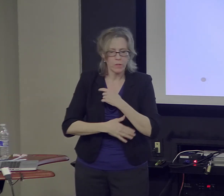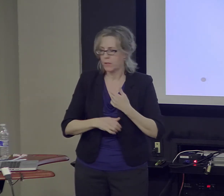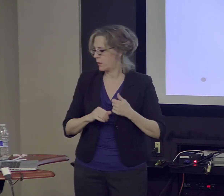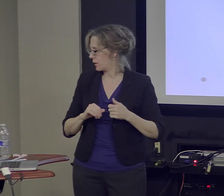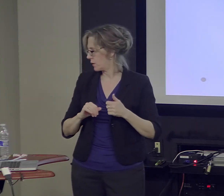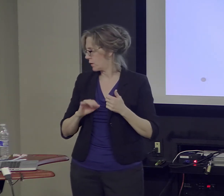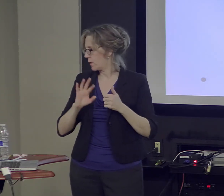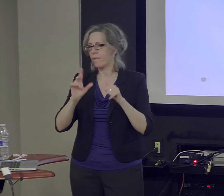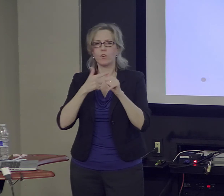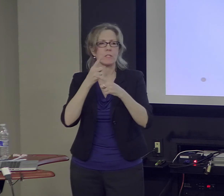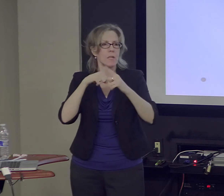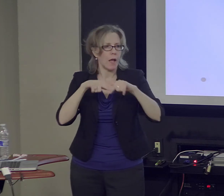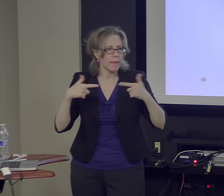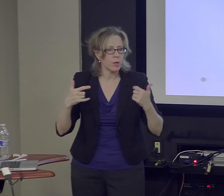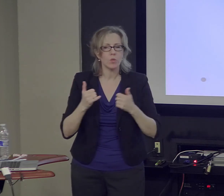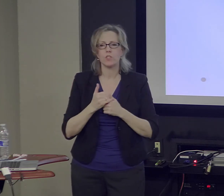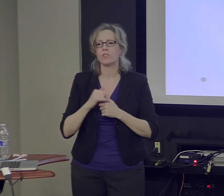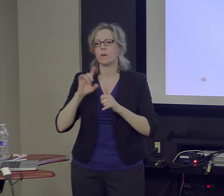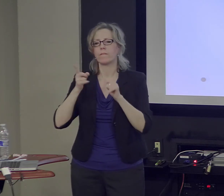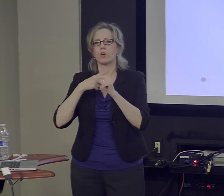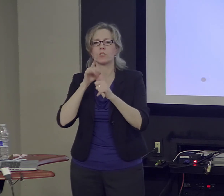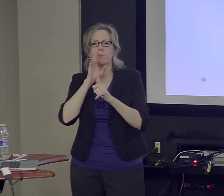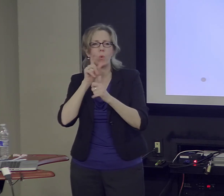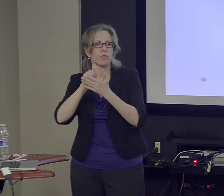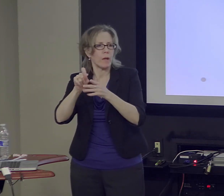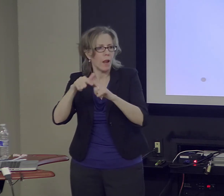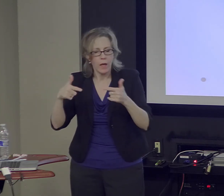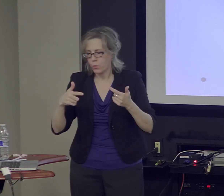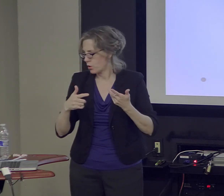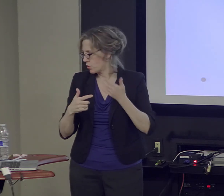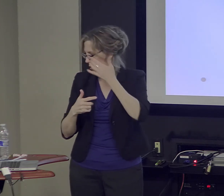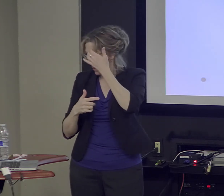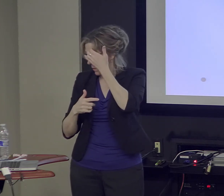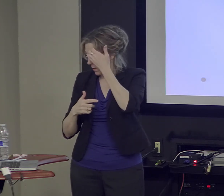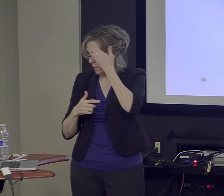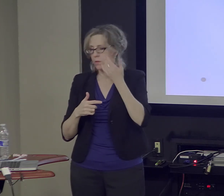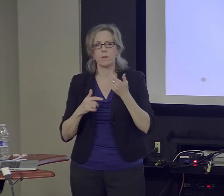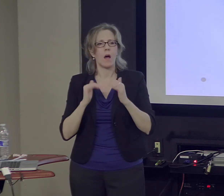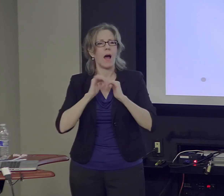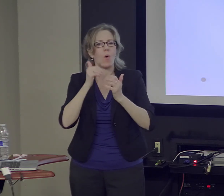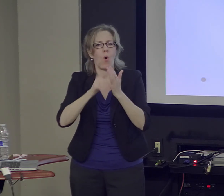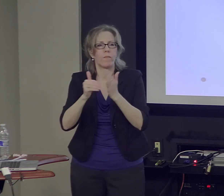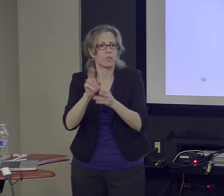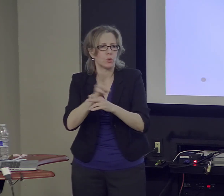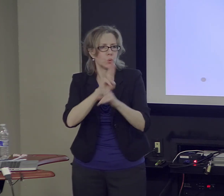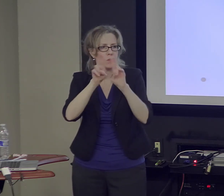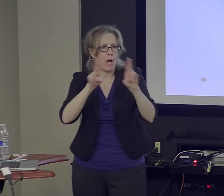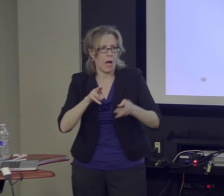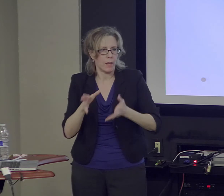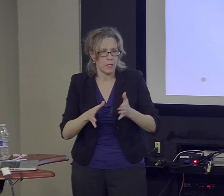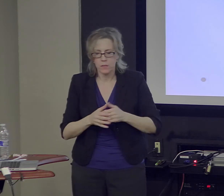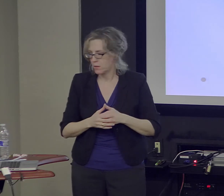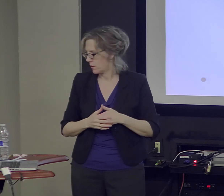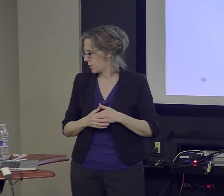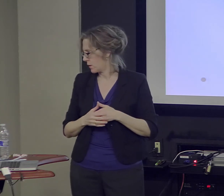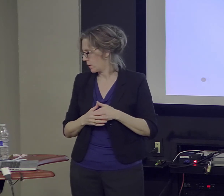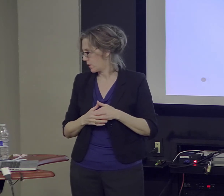Background information I collected was which country they were from, what was their first signed language that they acquired, their first